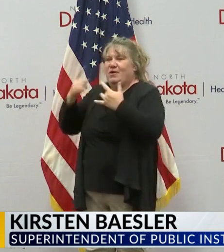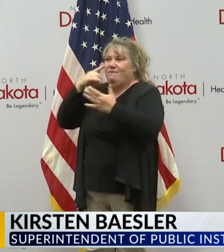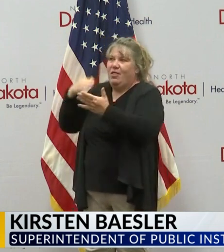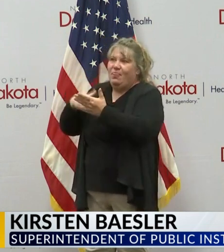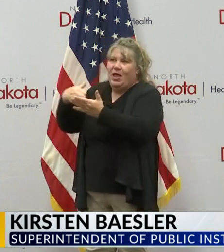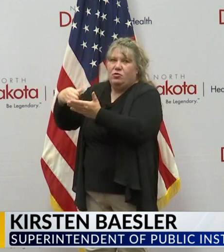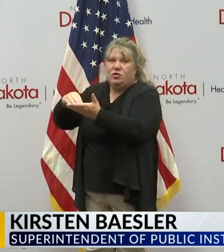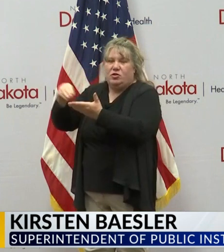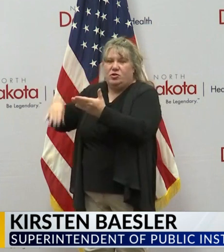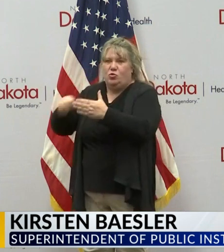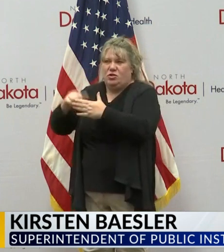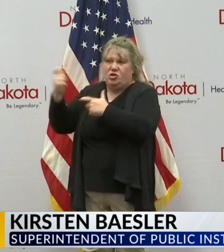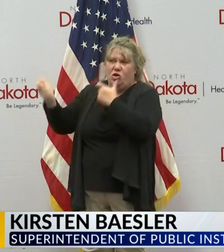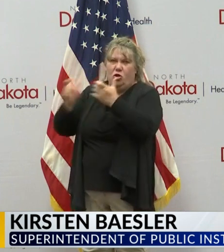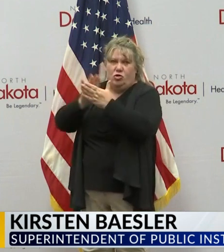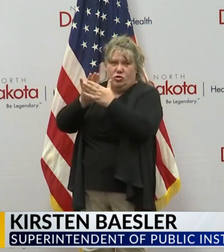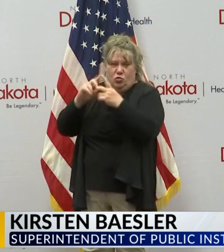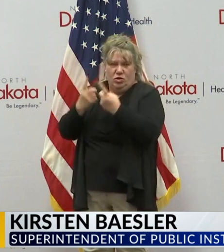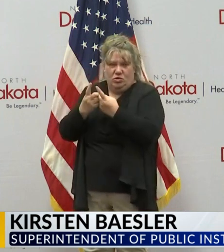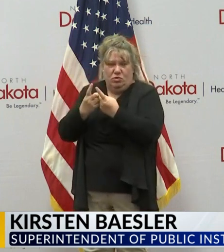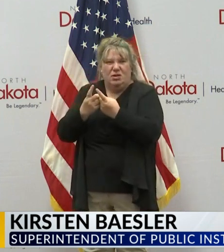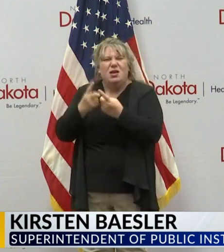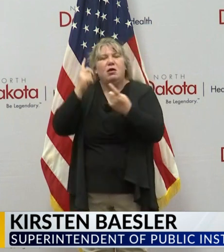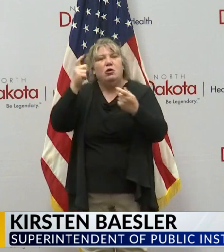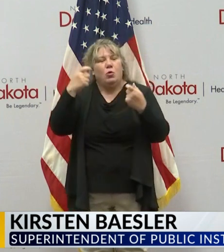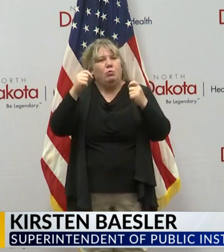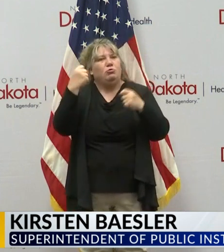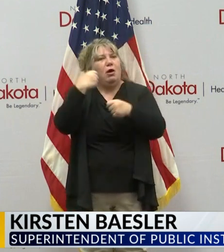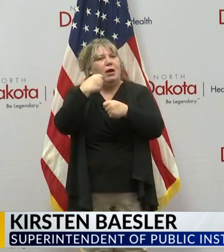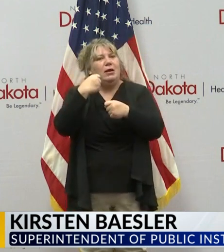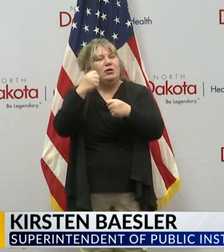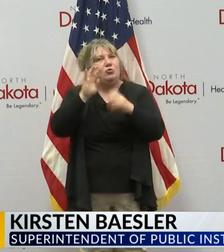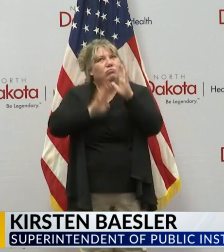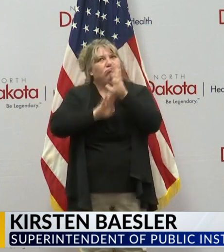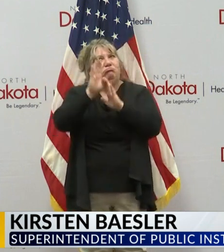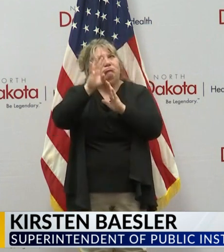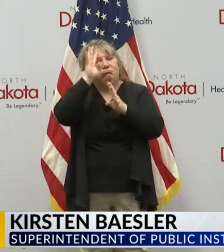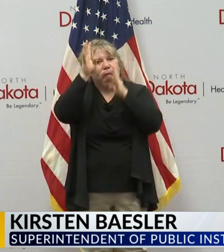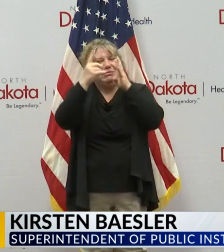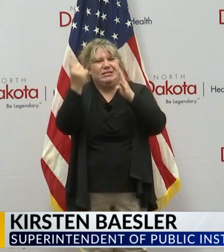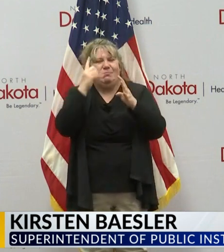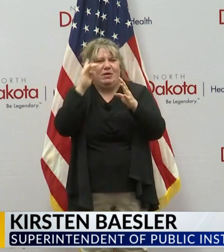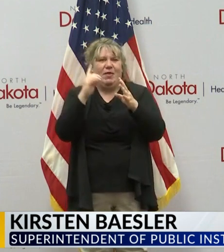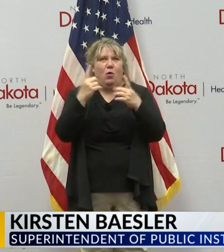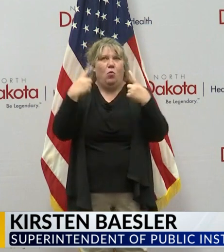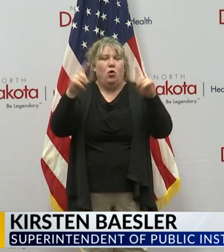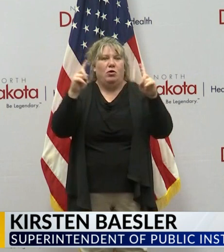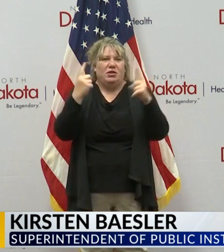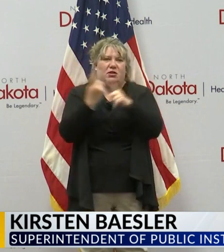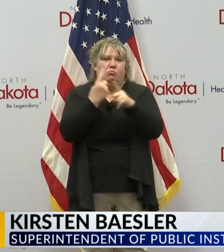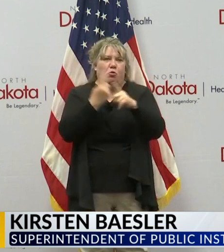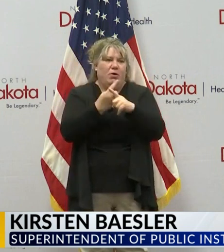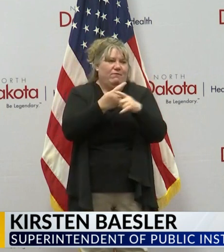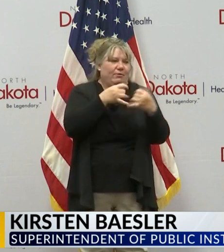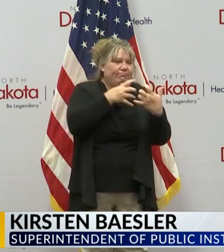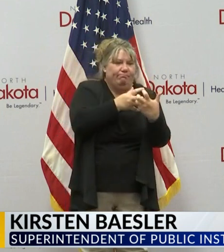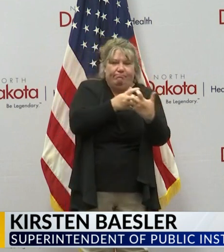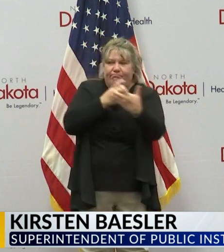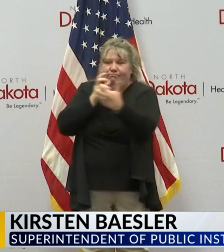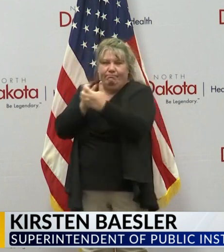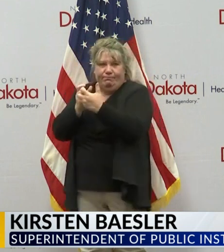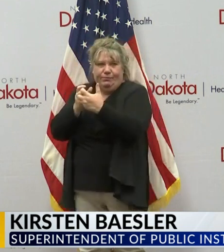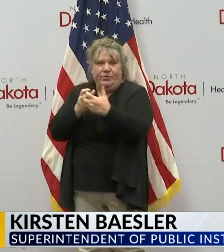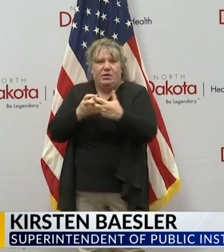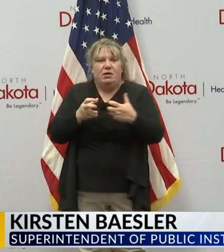thousands of students in our larger school district. So we'll try to make something that works and is appropriate to size and scale and location across our